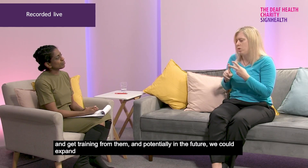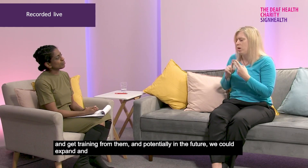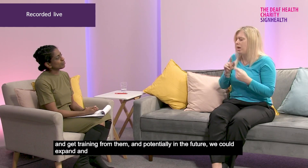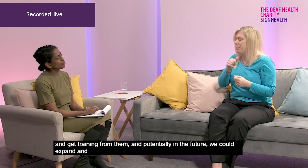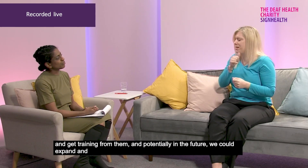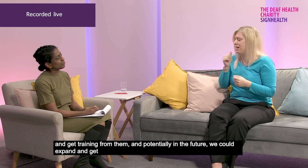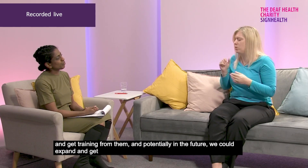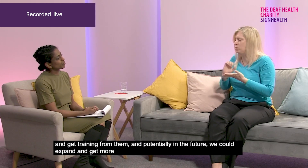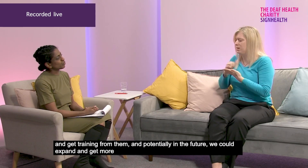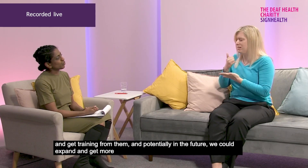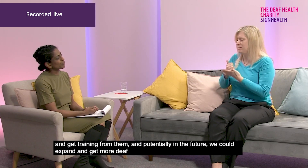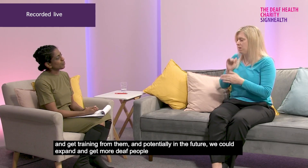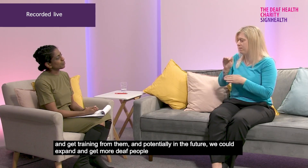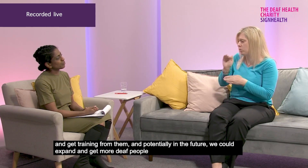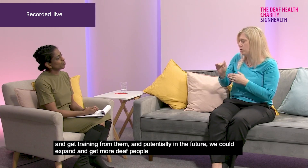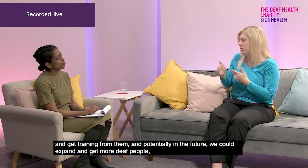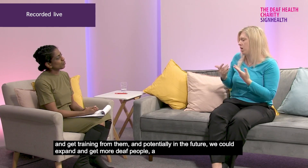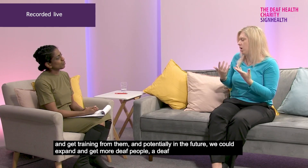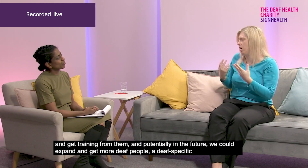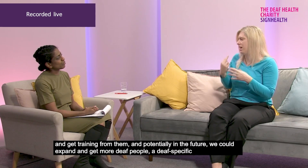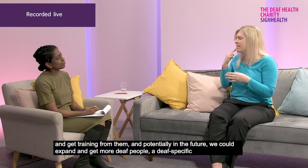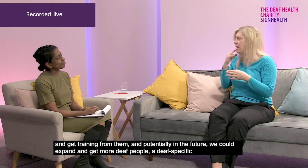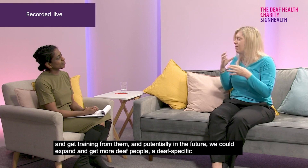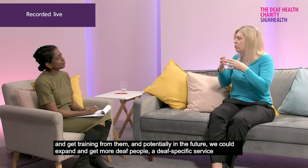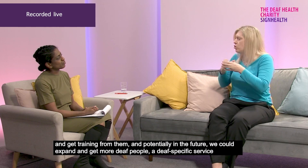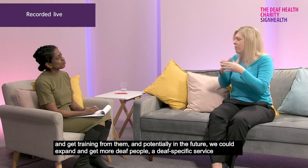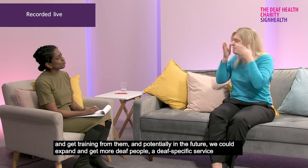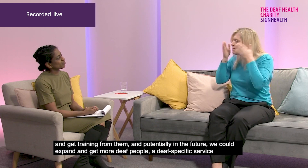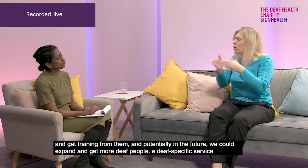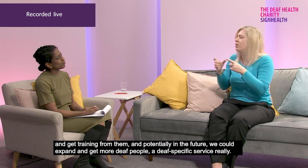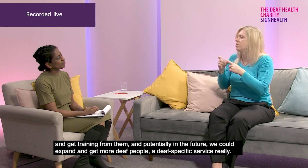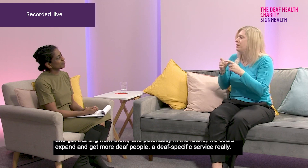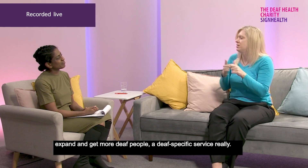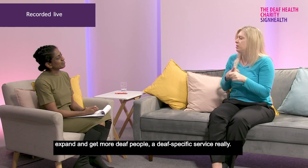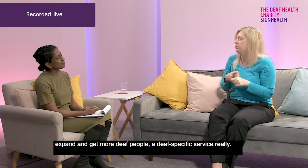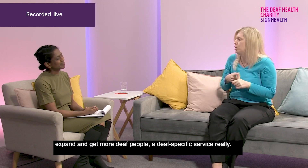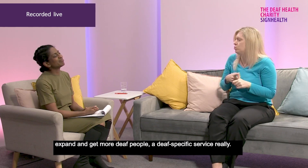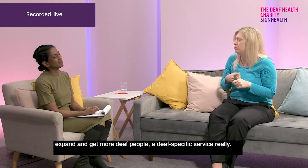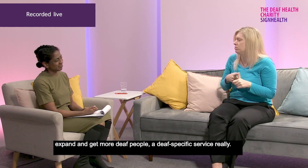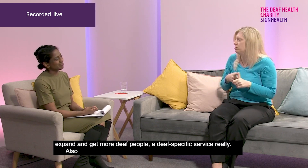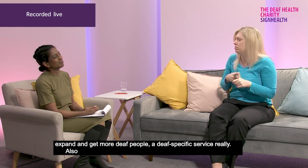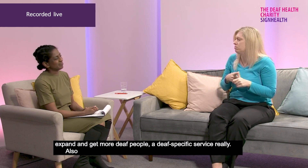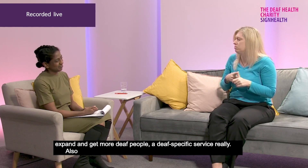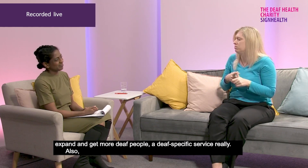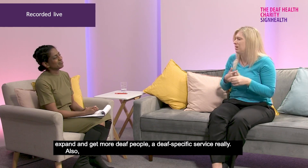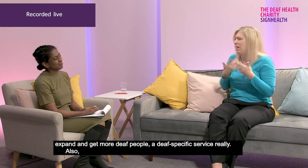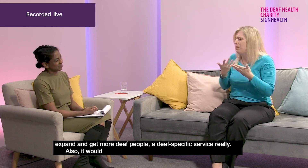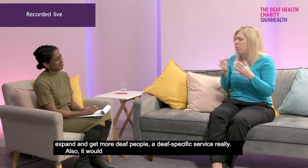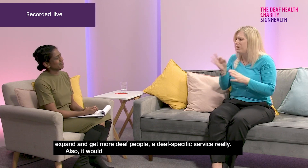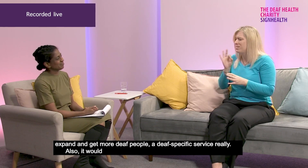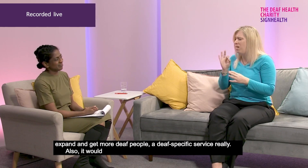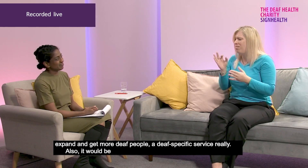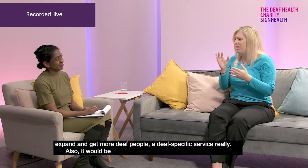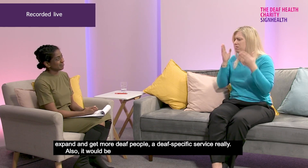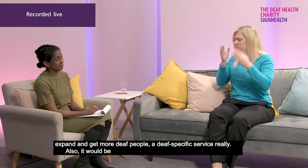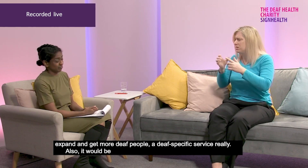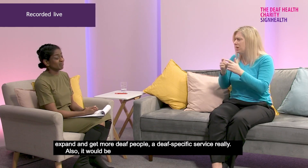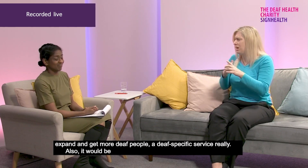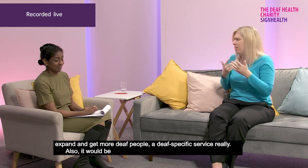more people and deaf people and a deaf specific service, really. Also, it would be nice